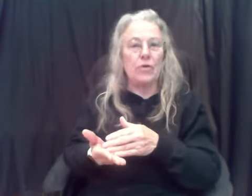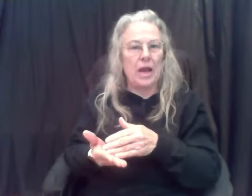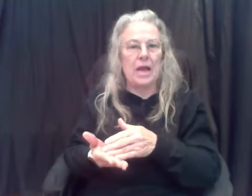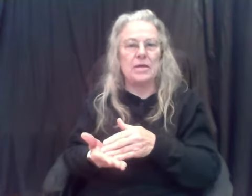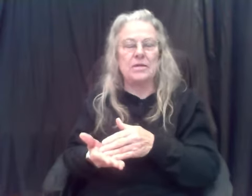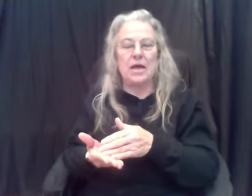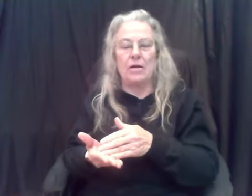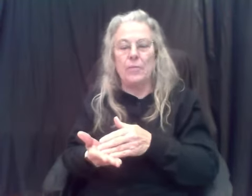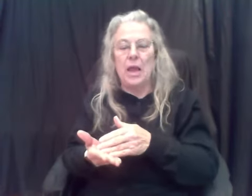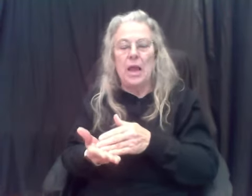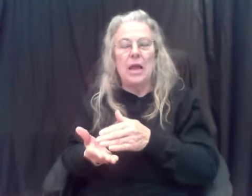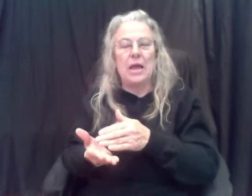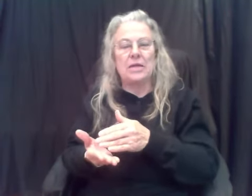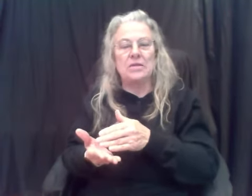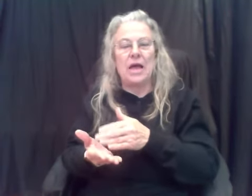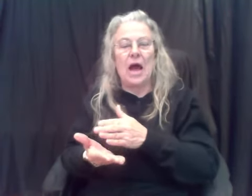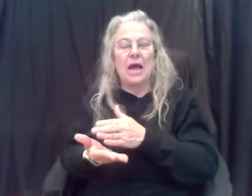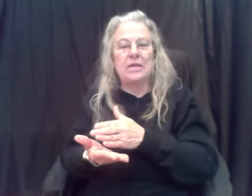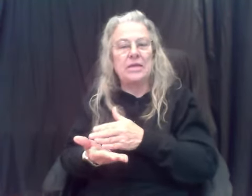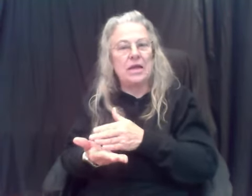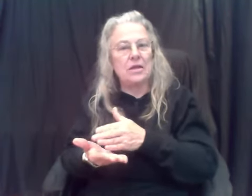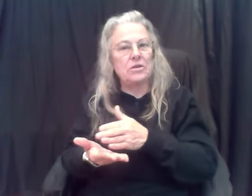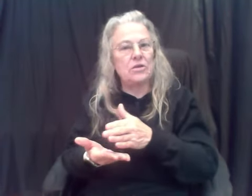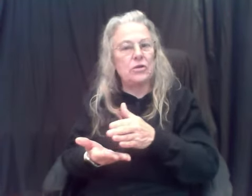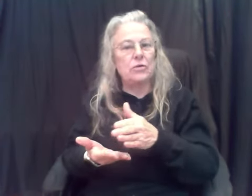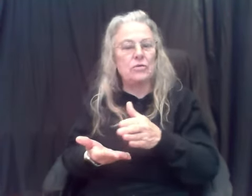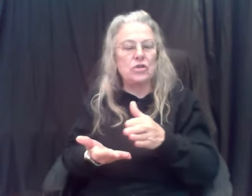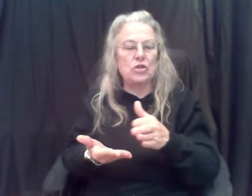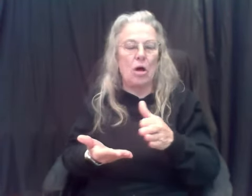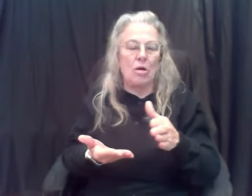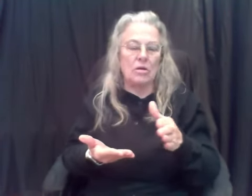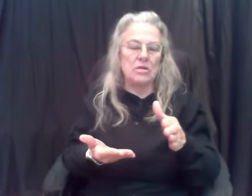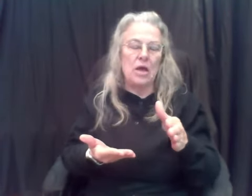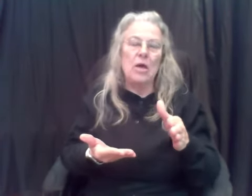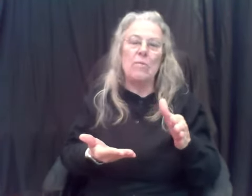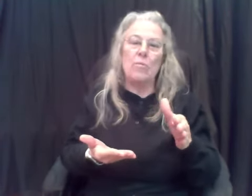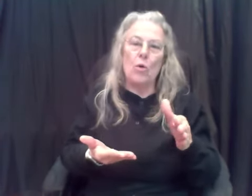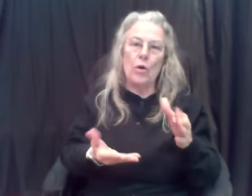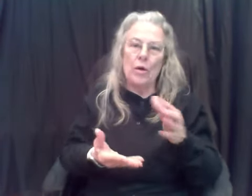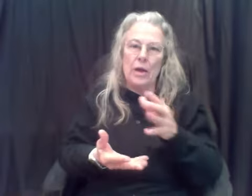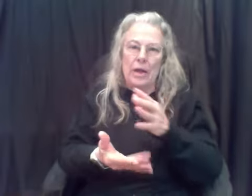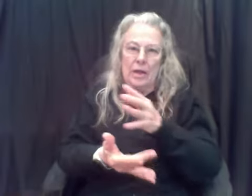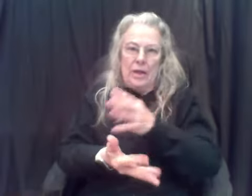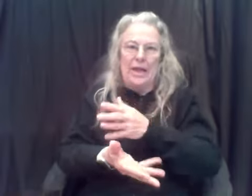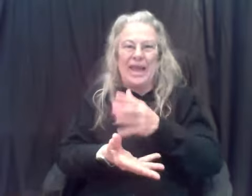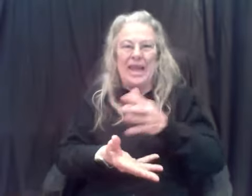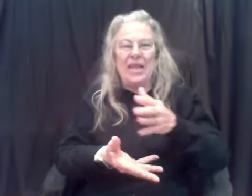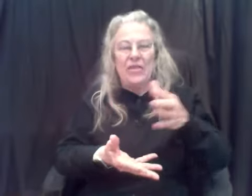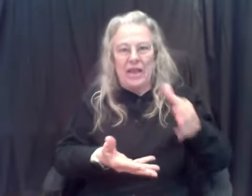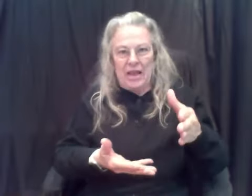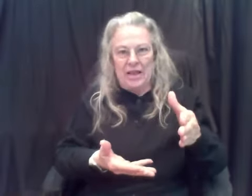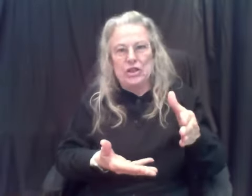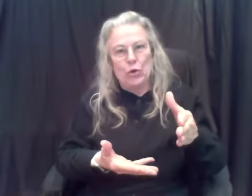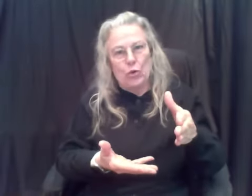ASL is that I tend to do songs more in the English order